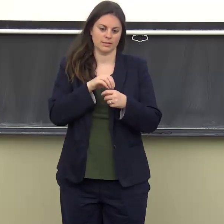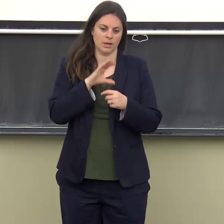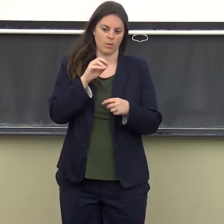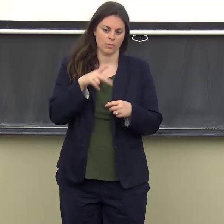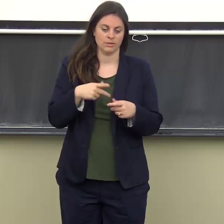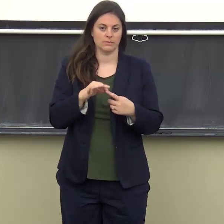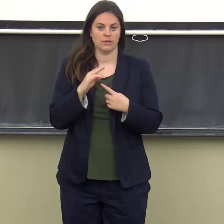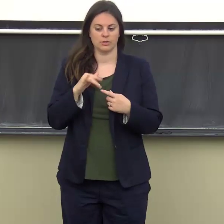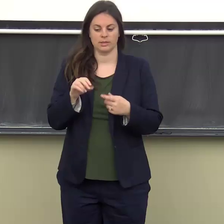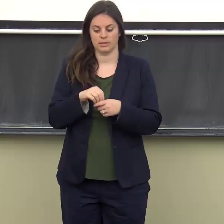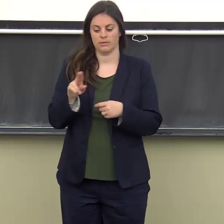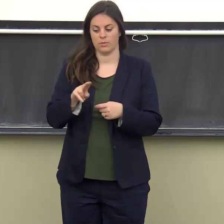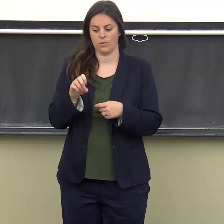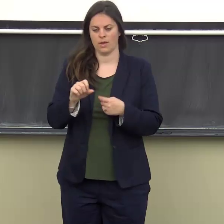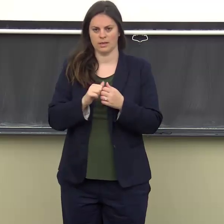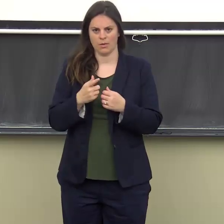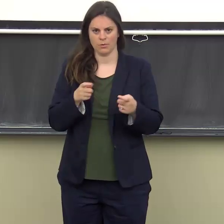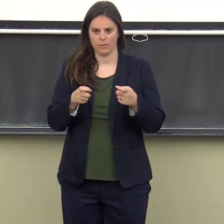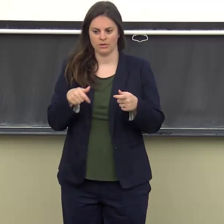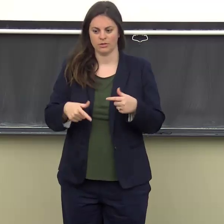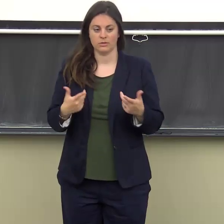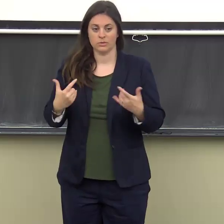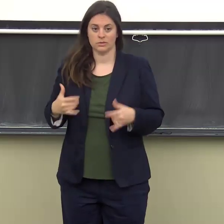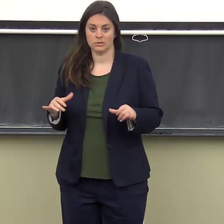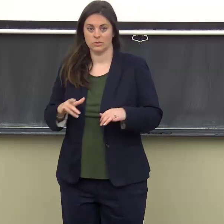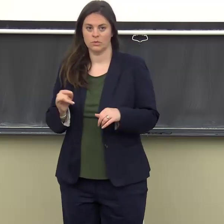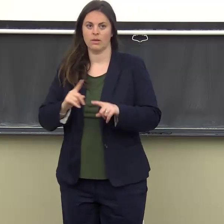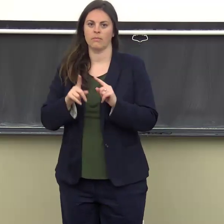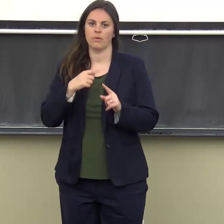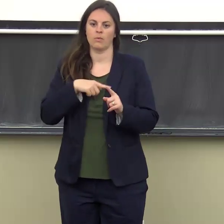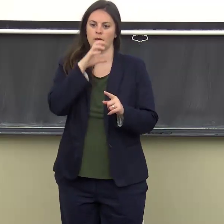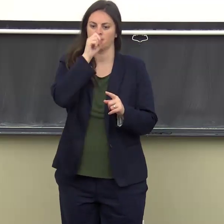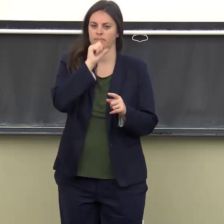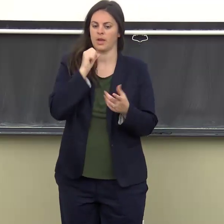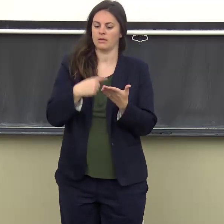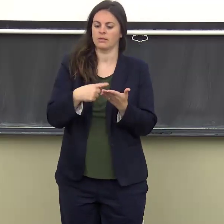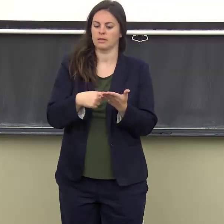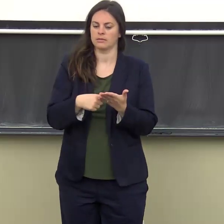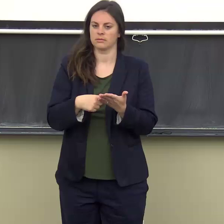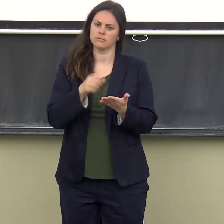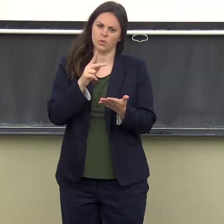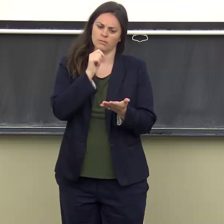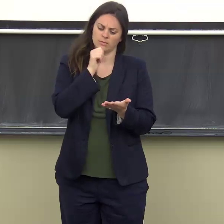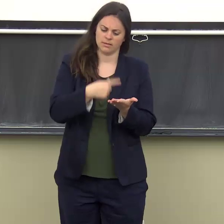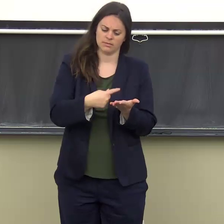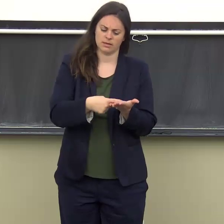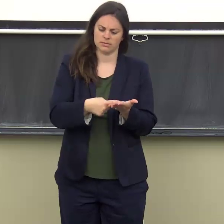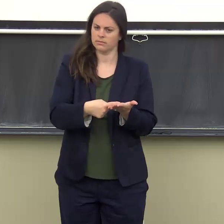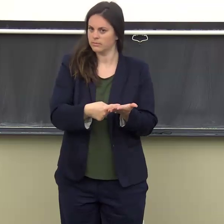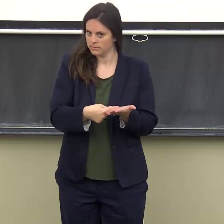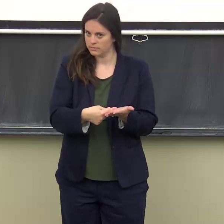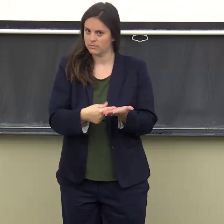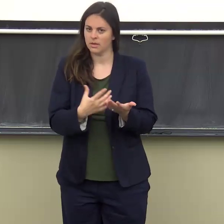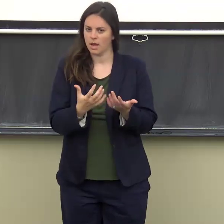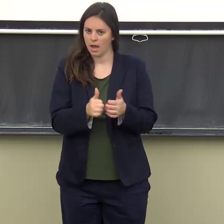I said, well, how are you managing this? And said, we're still doing it. We're just not talking about it. But if you're not talking about it, then how are you going